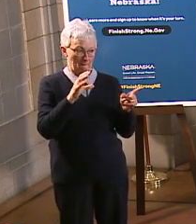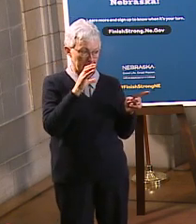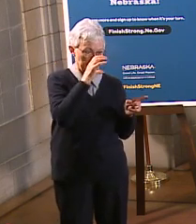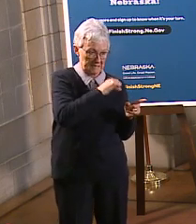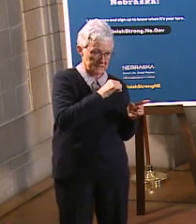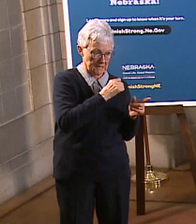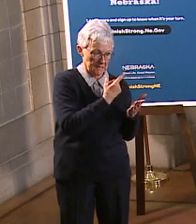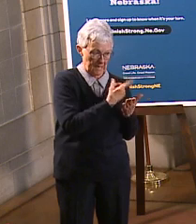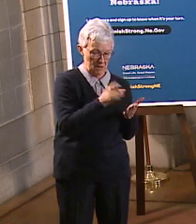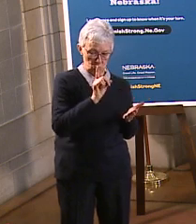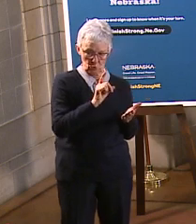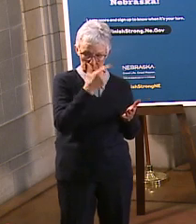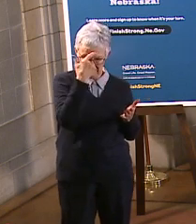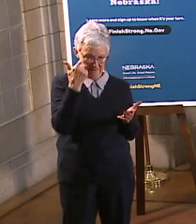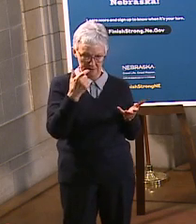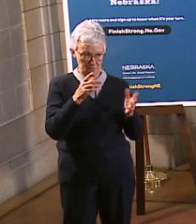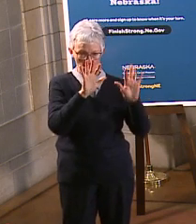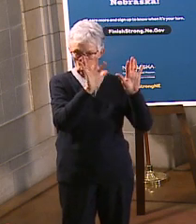the end of the day today.